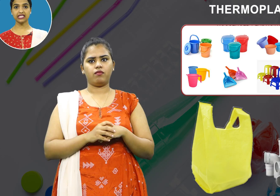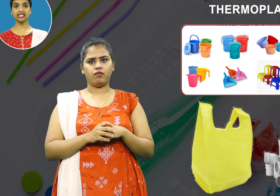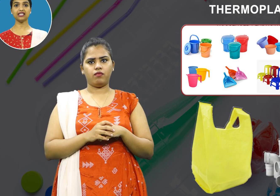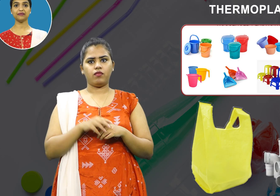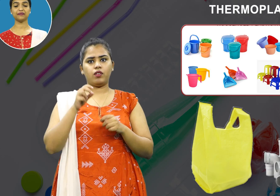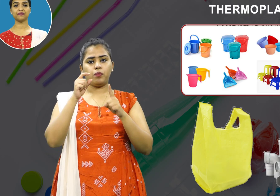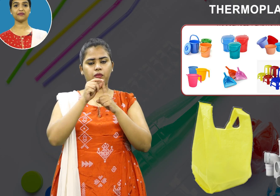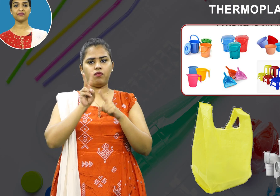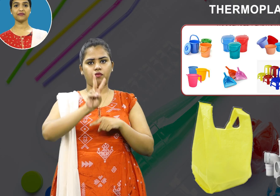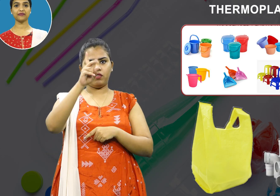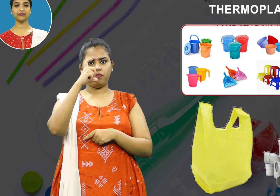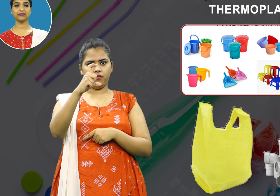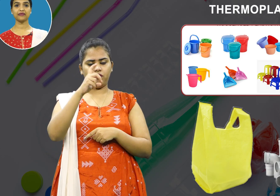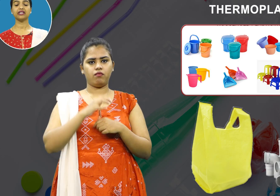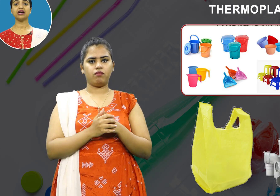PVC